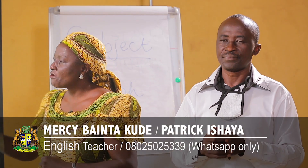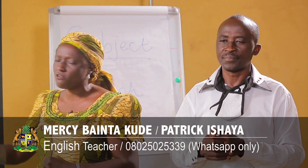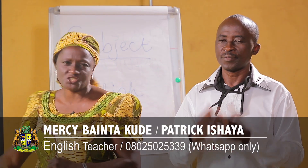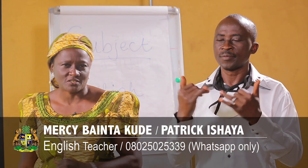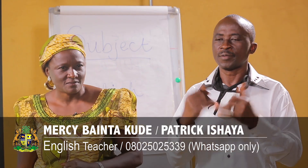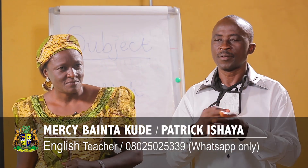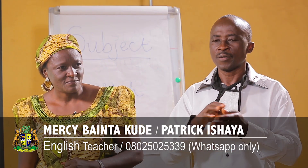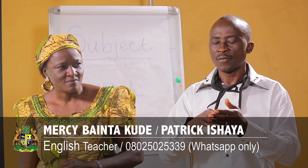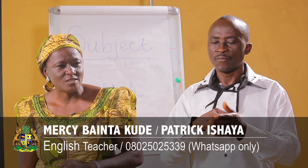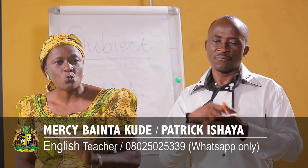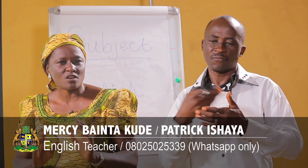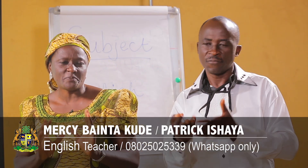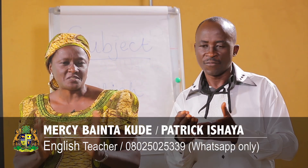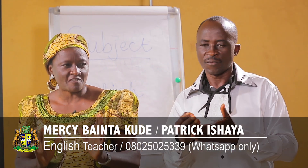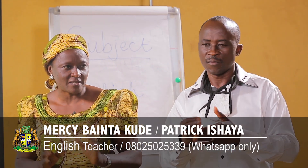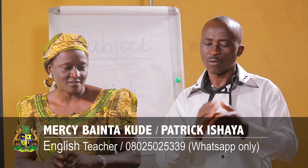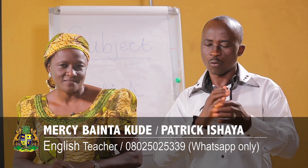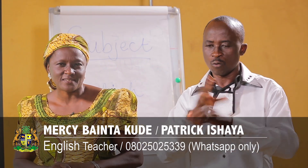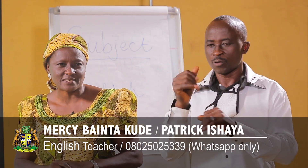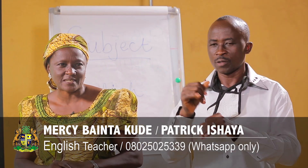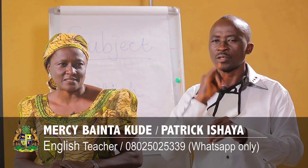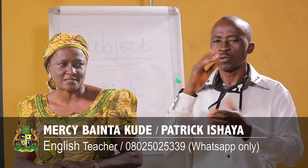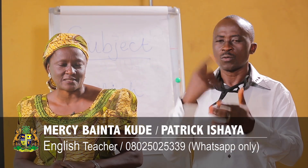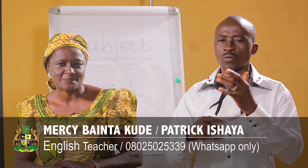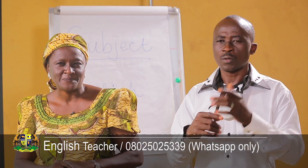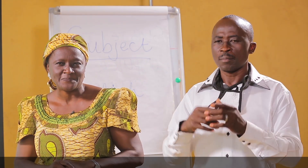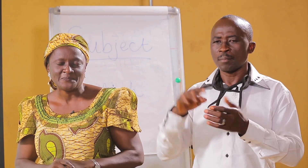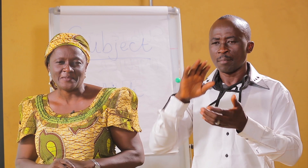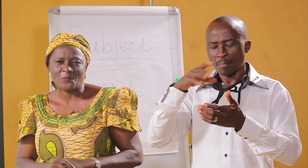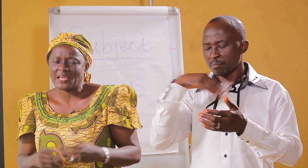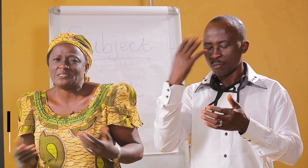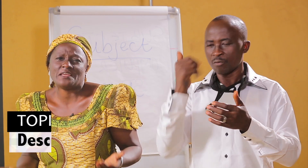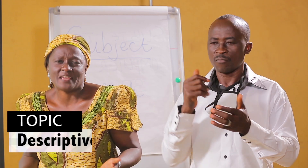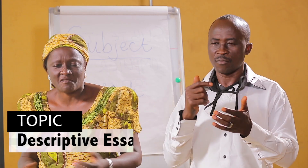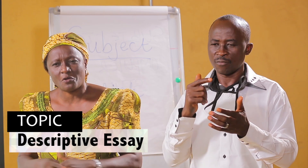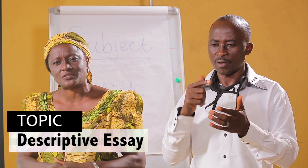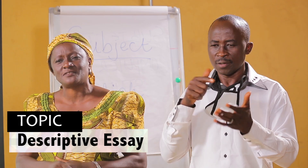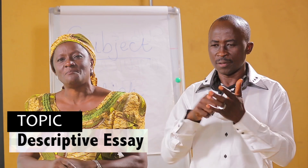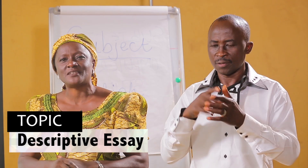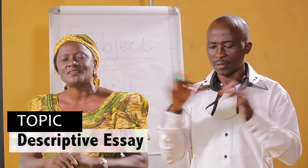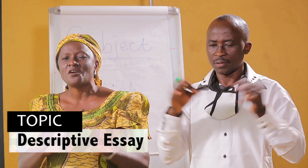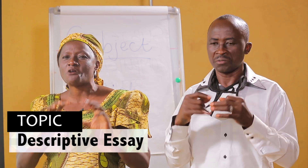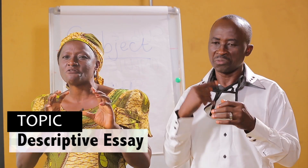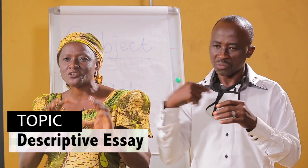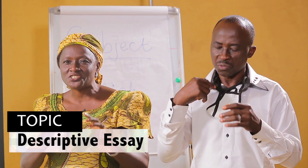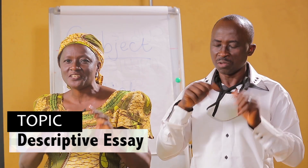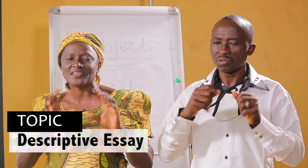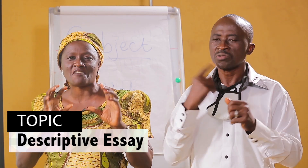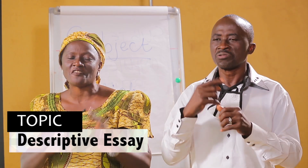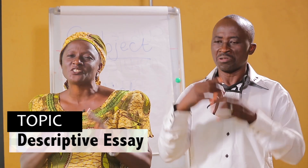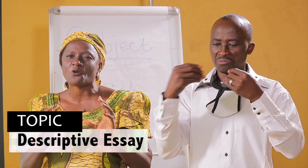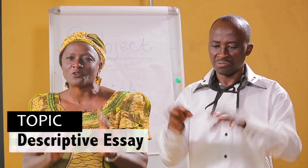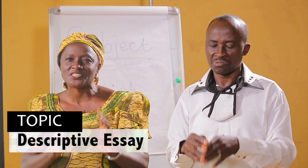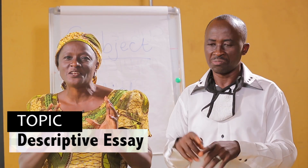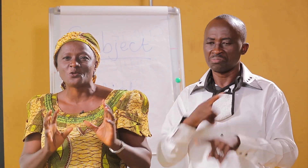felt crushing is what beautifies this sentence. We can say they have lost, but crushing,